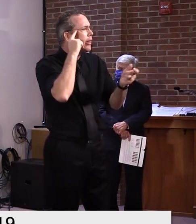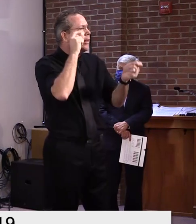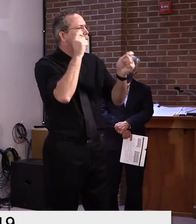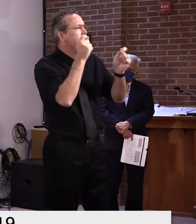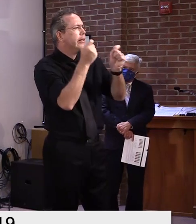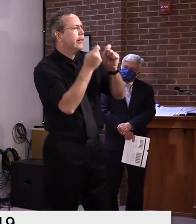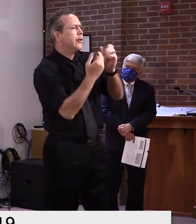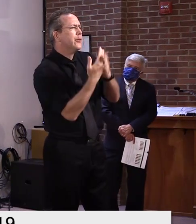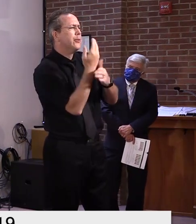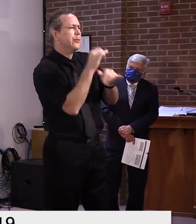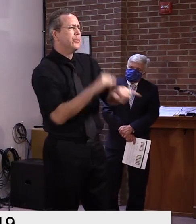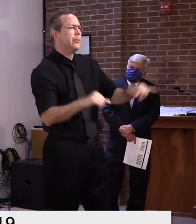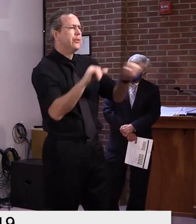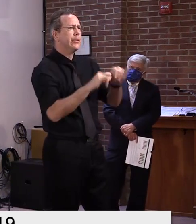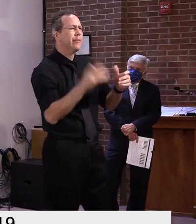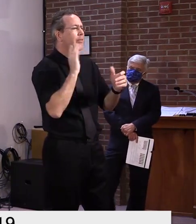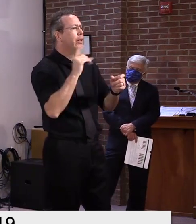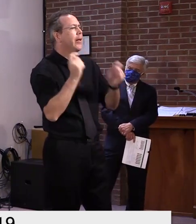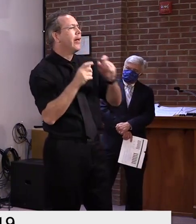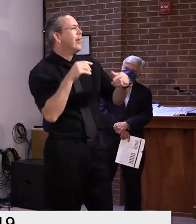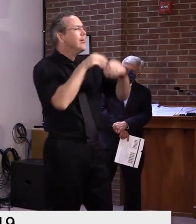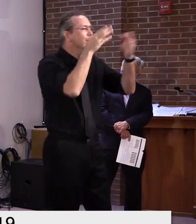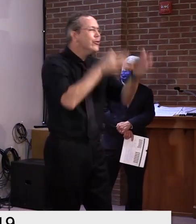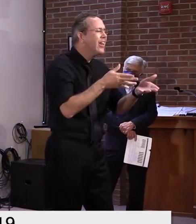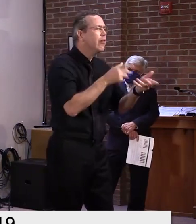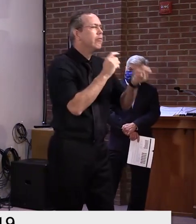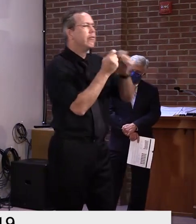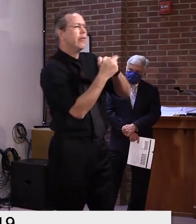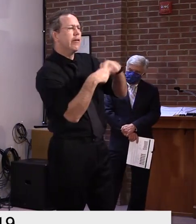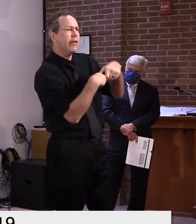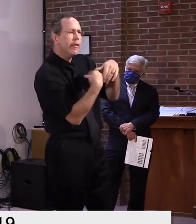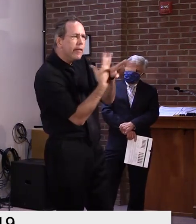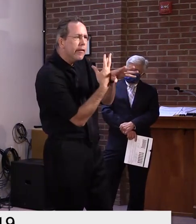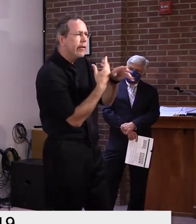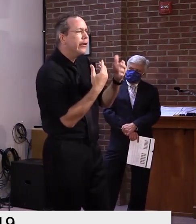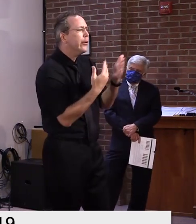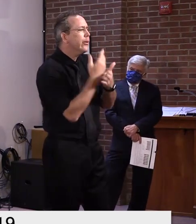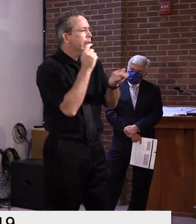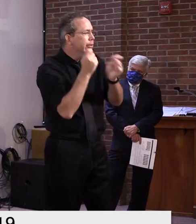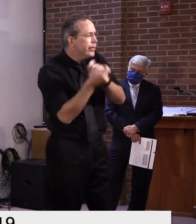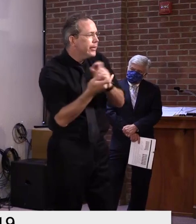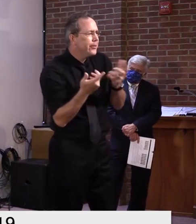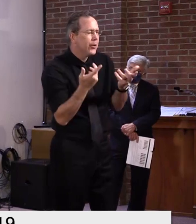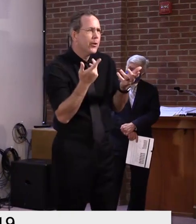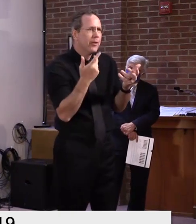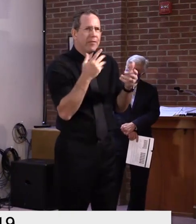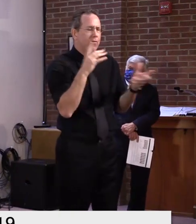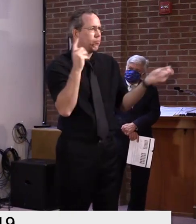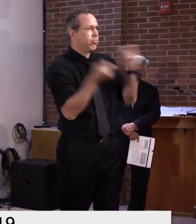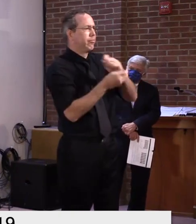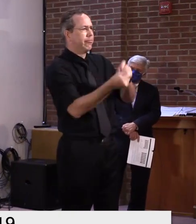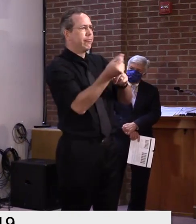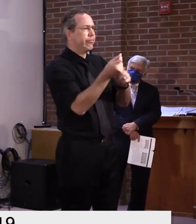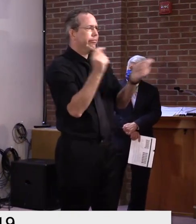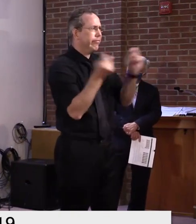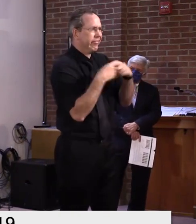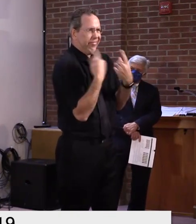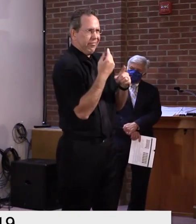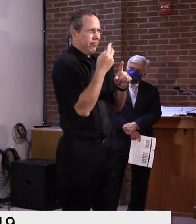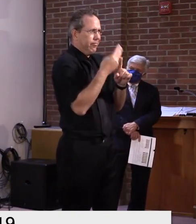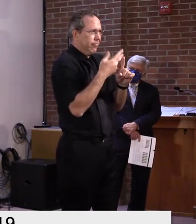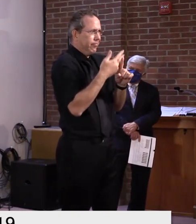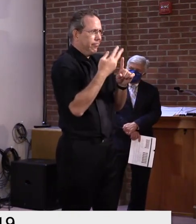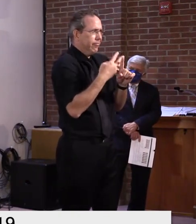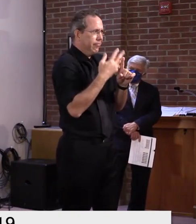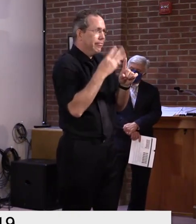But really, it's just been months since it started. So we are going to realize more and